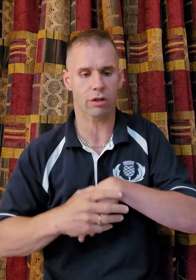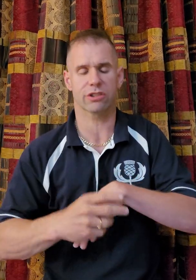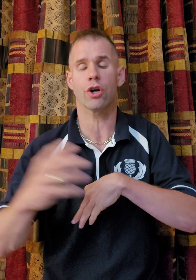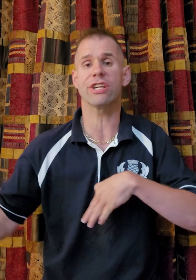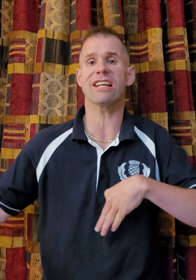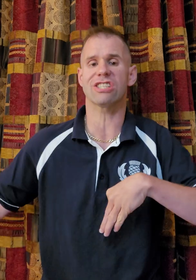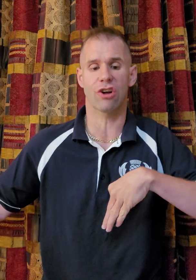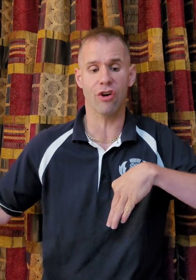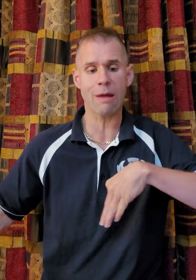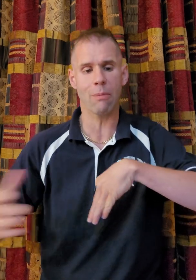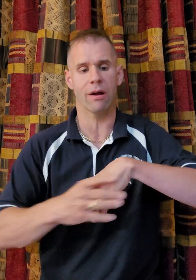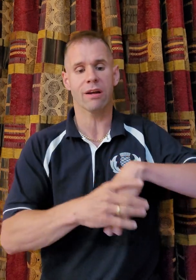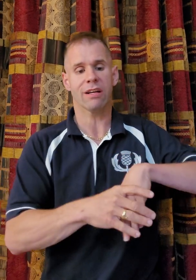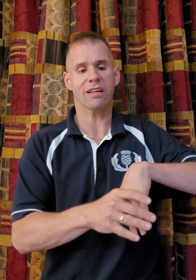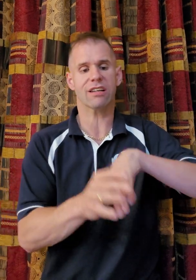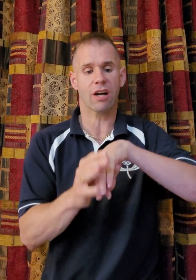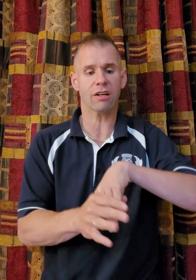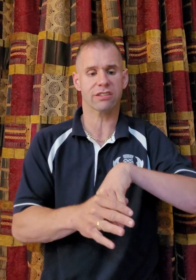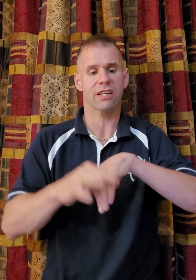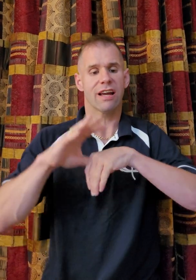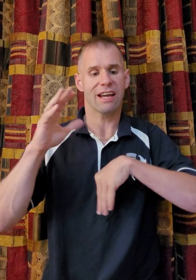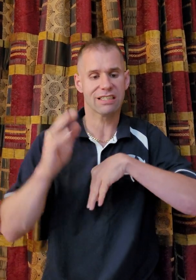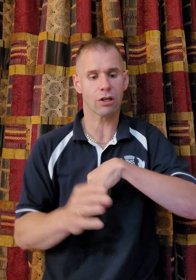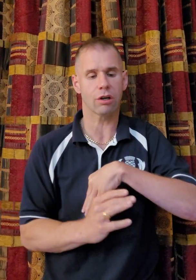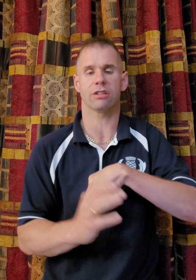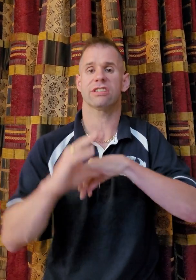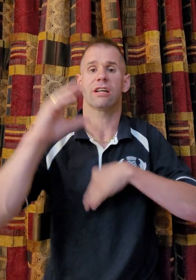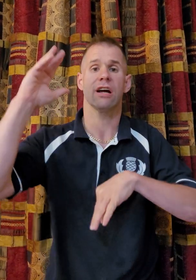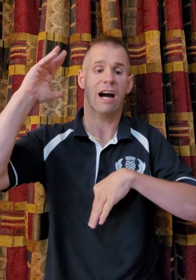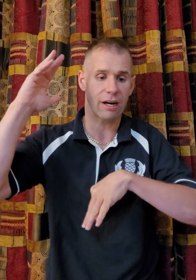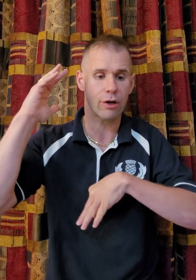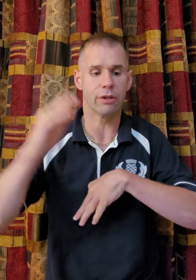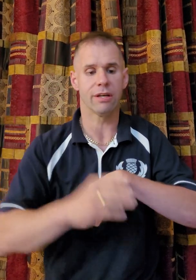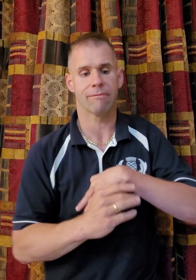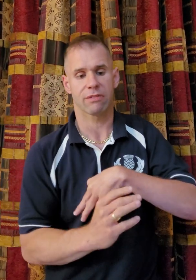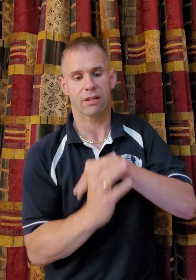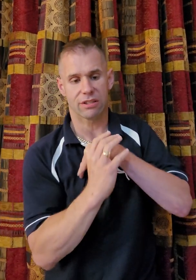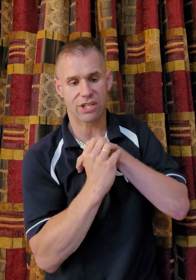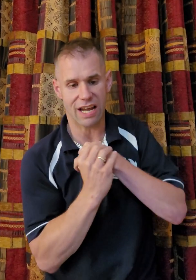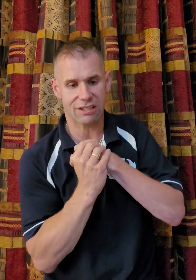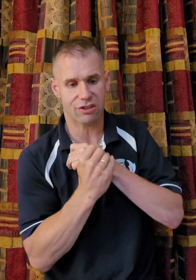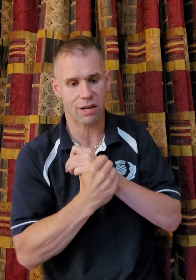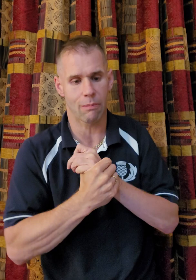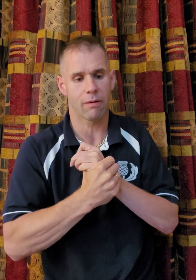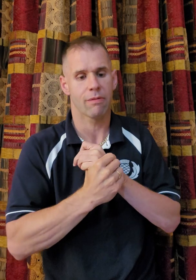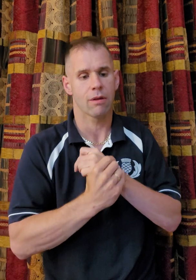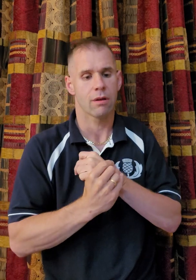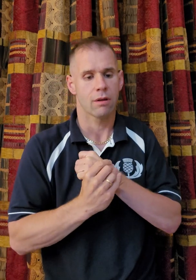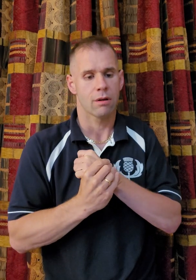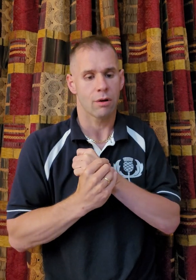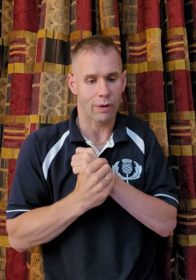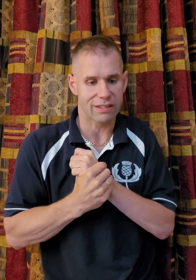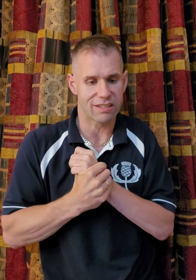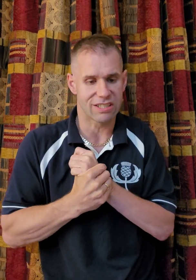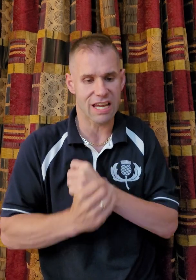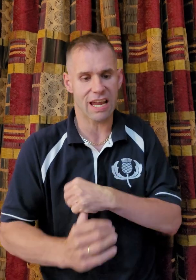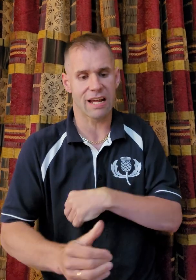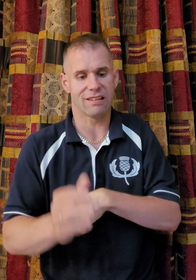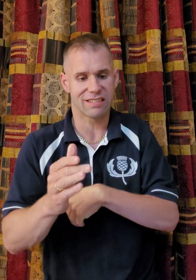lost. Could yet scream that the curse exhaust. A good jet stream went to say the scene